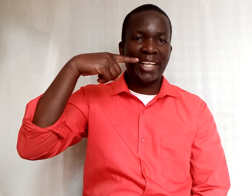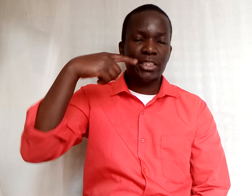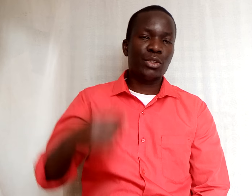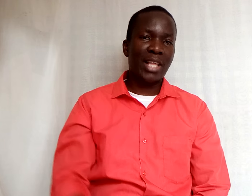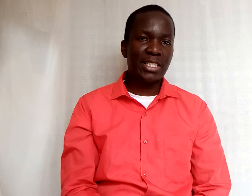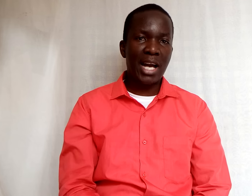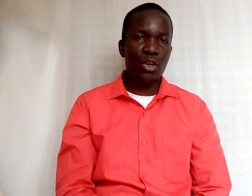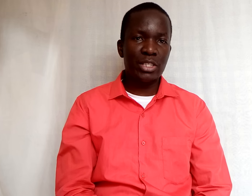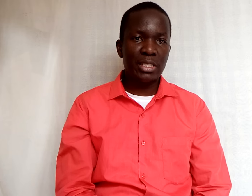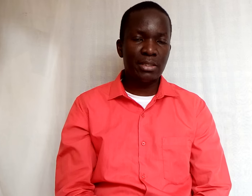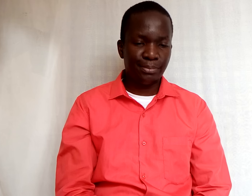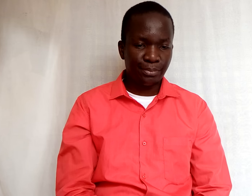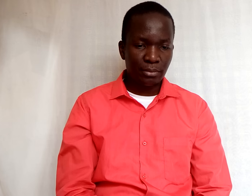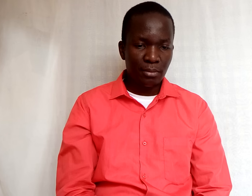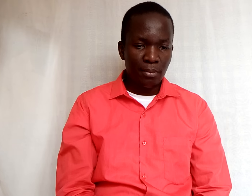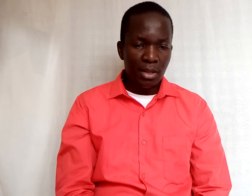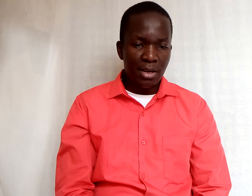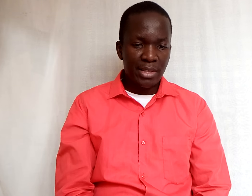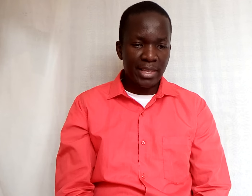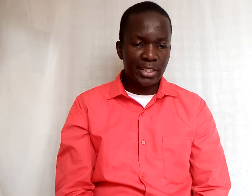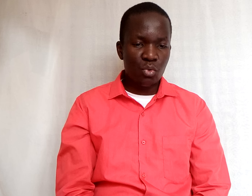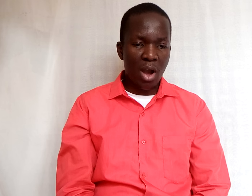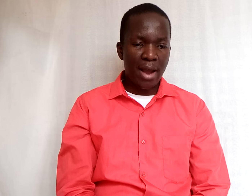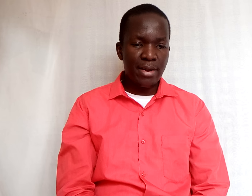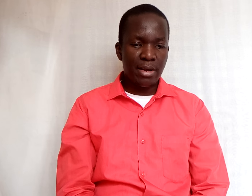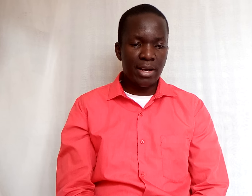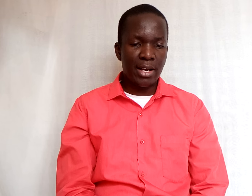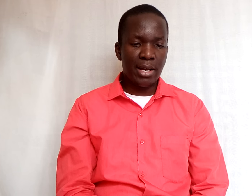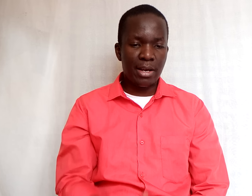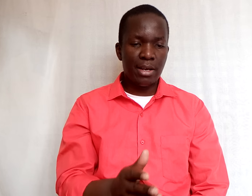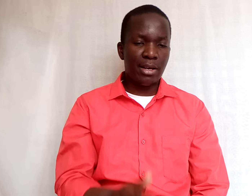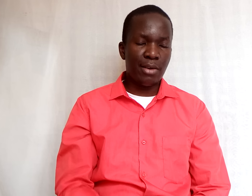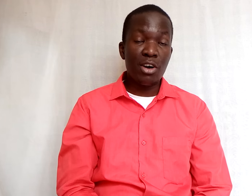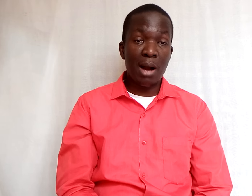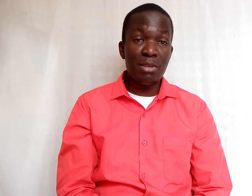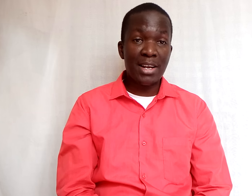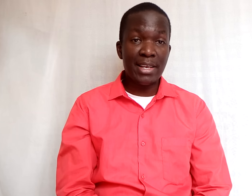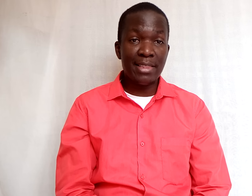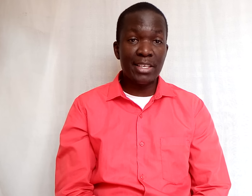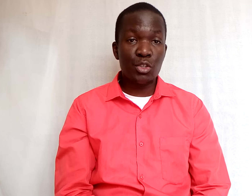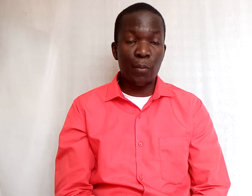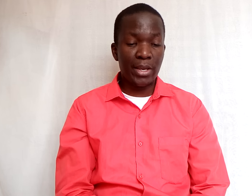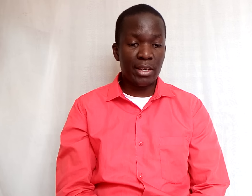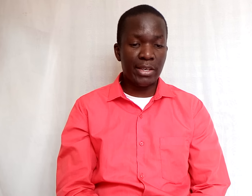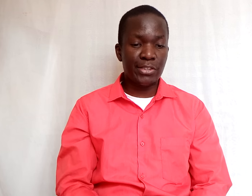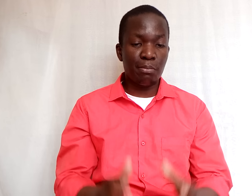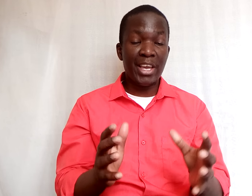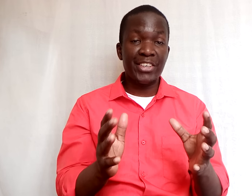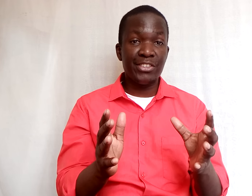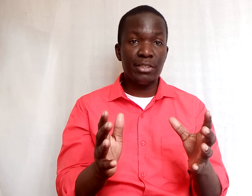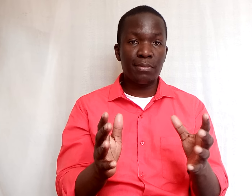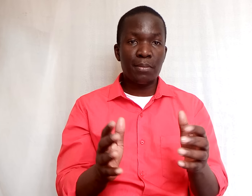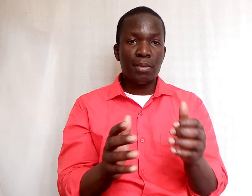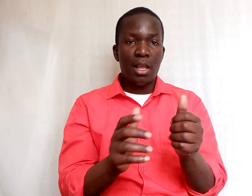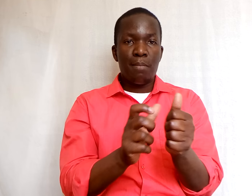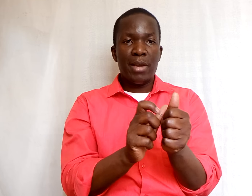So that's carrot. The next word vocabulary in this topic is maize. Maize